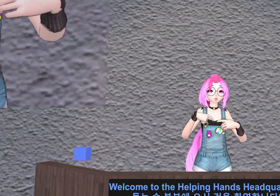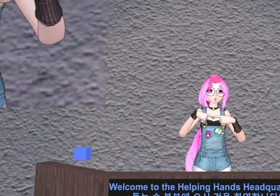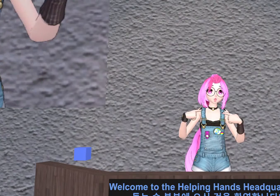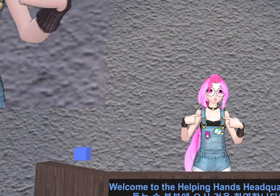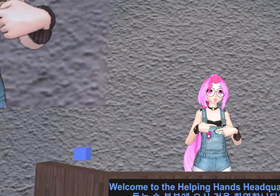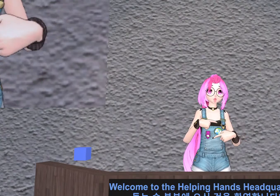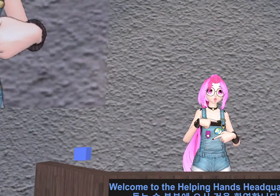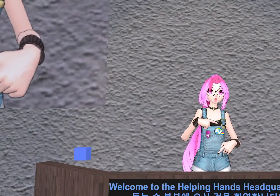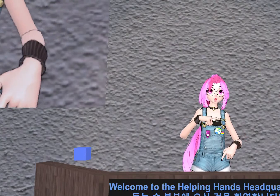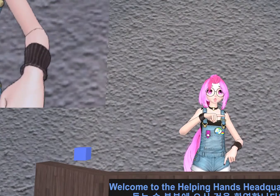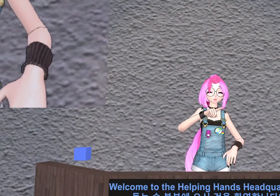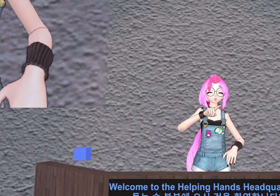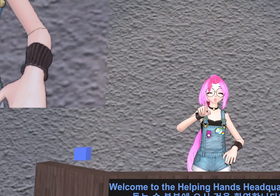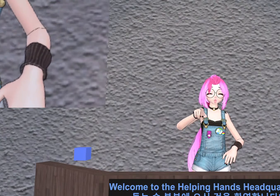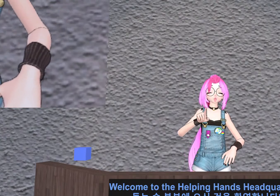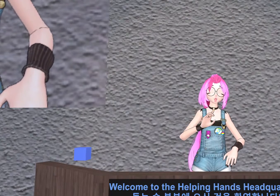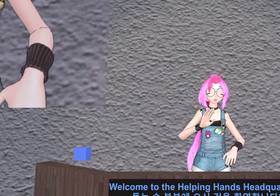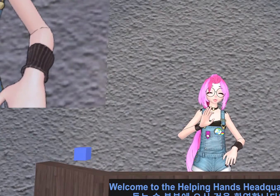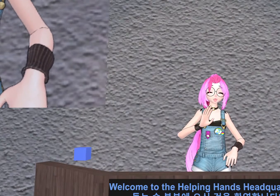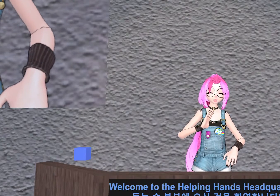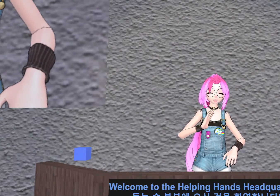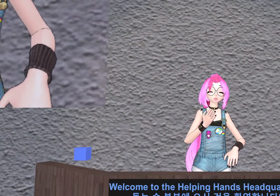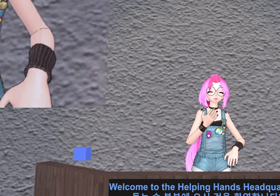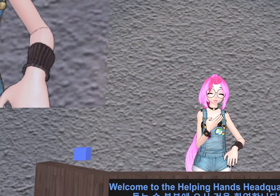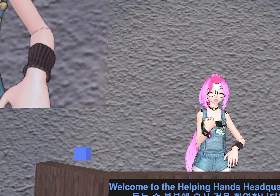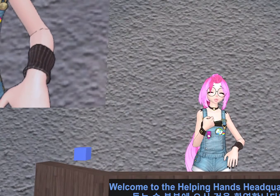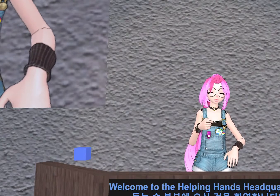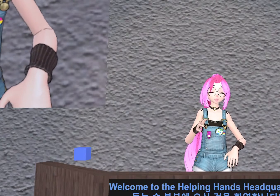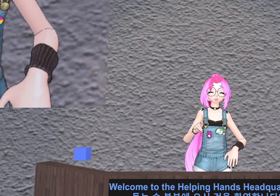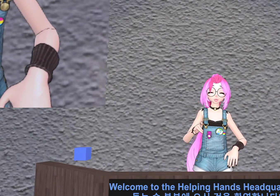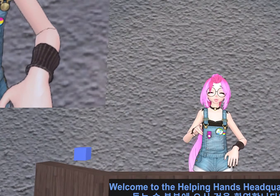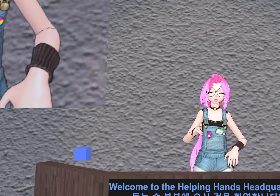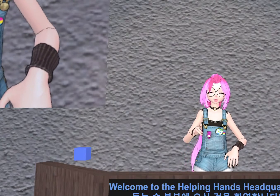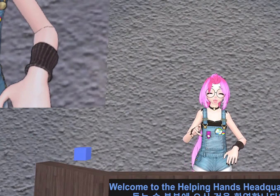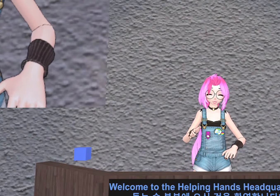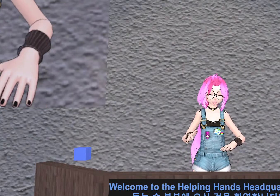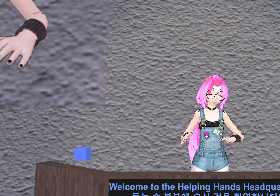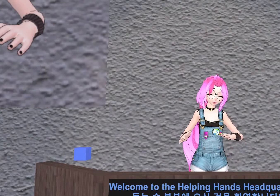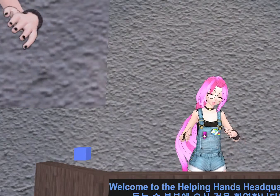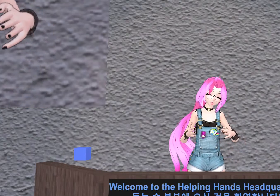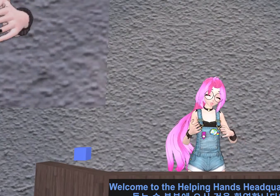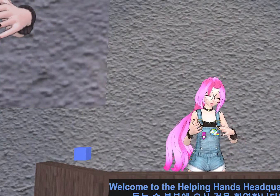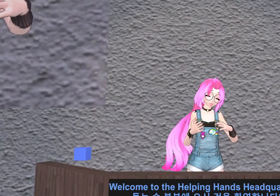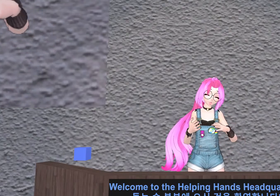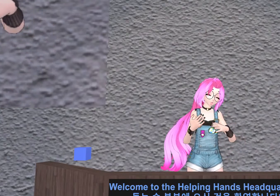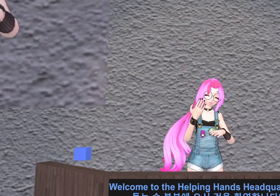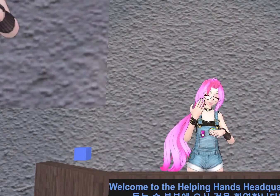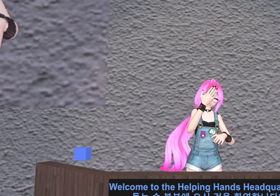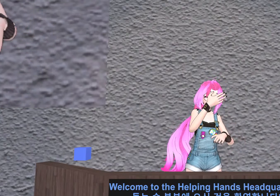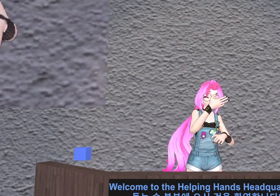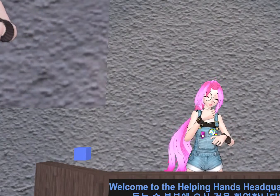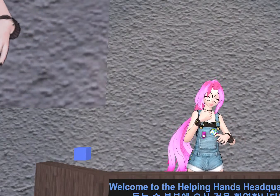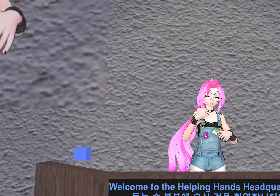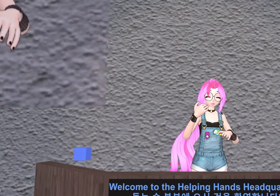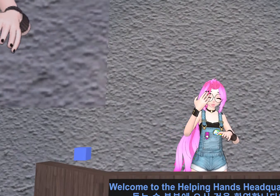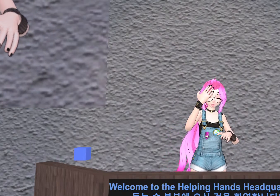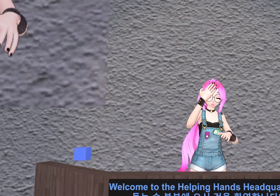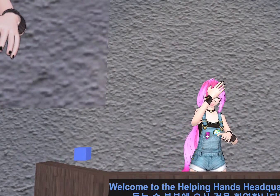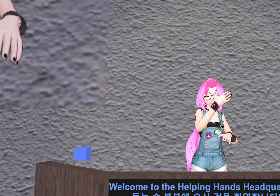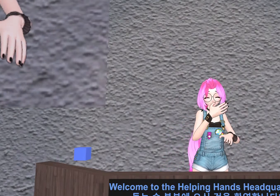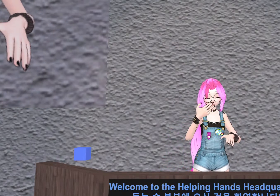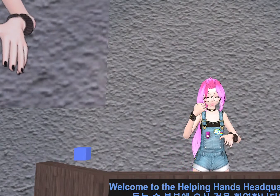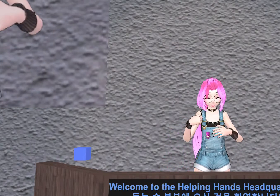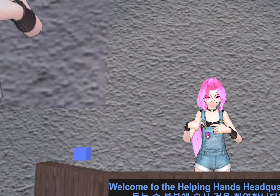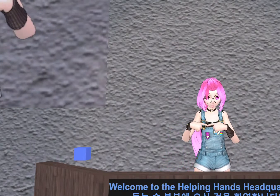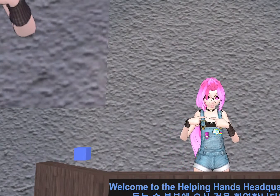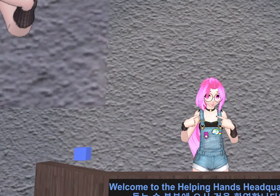a beautiful heart and they're a trans person? Good question. So, if you would say that they have a beautiful heart,